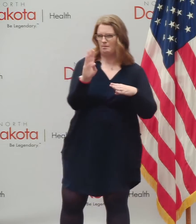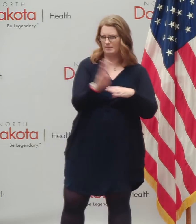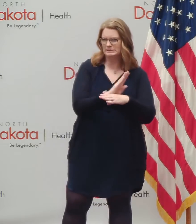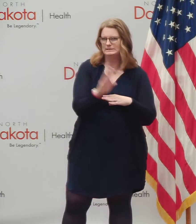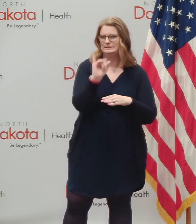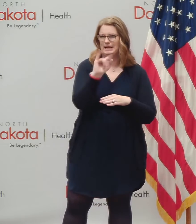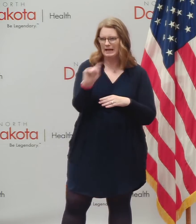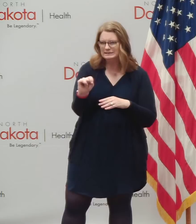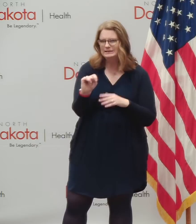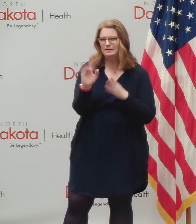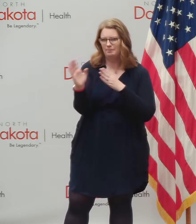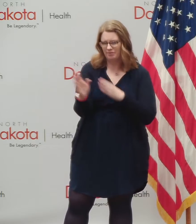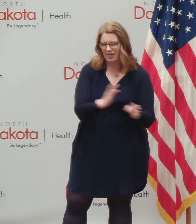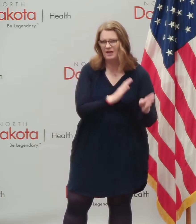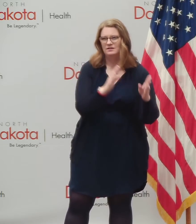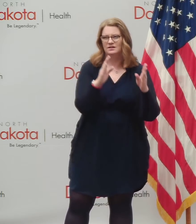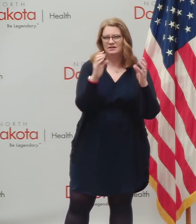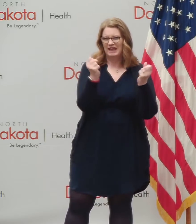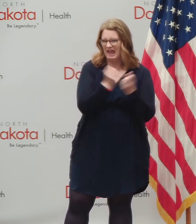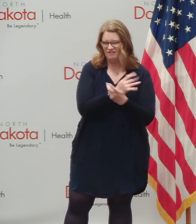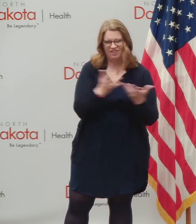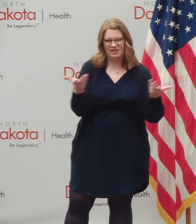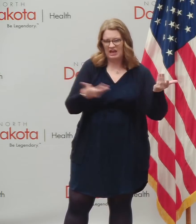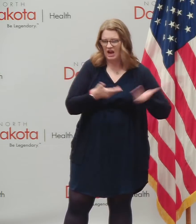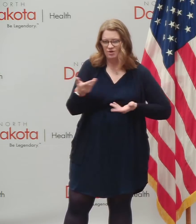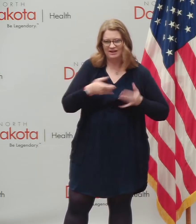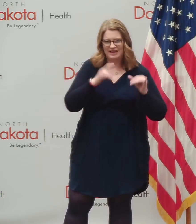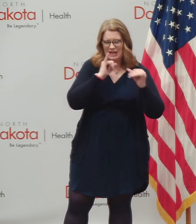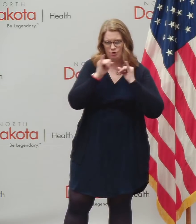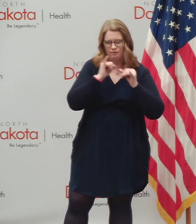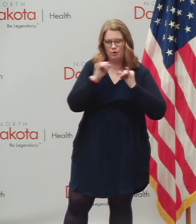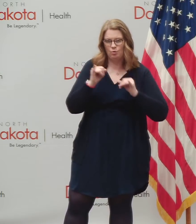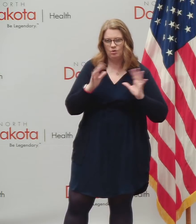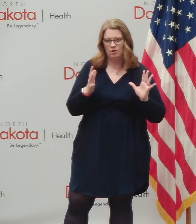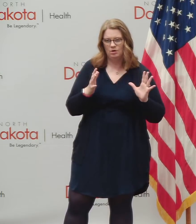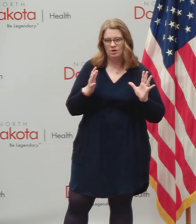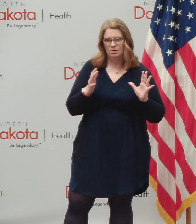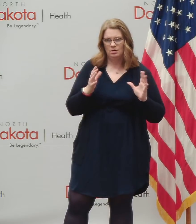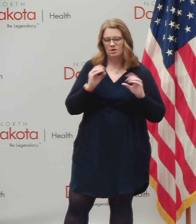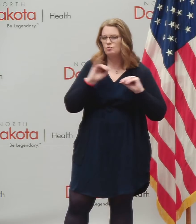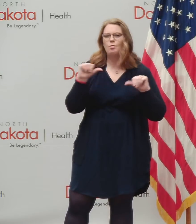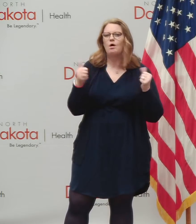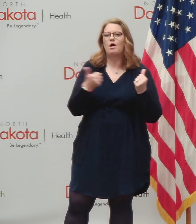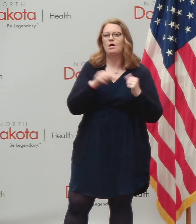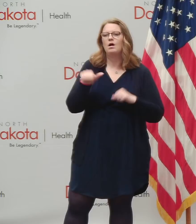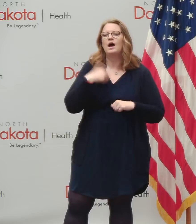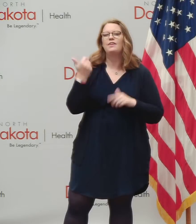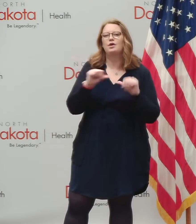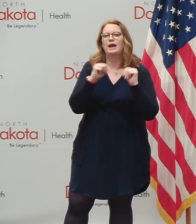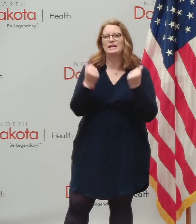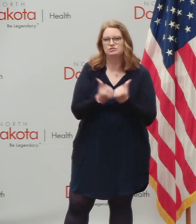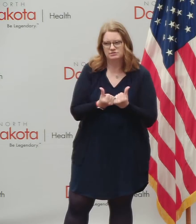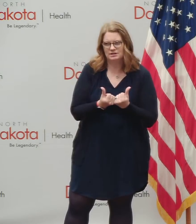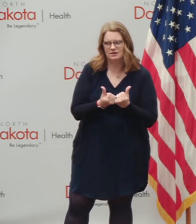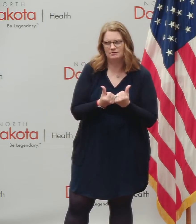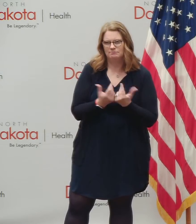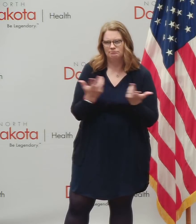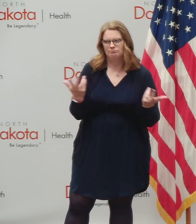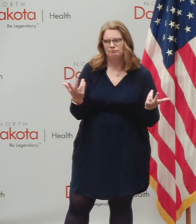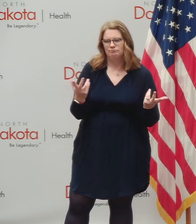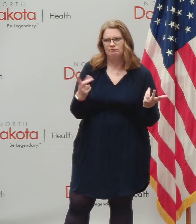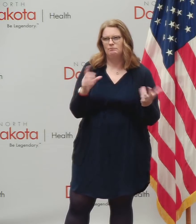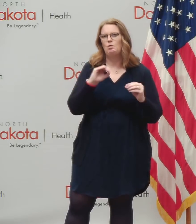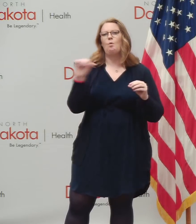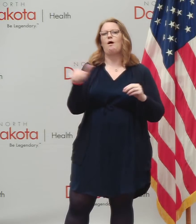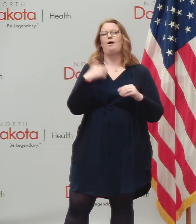IT, logistics, planning, scaling, hiring, interviewing, that no other agency has ever had to scale. No other agency probably in the history of